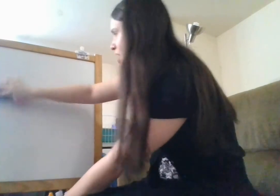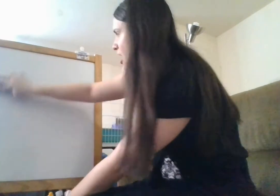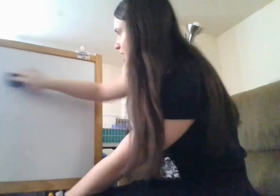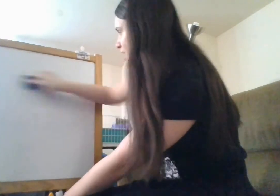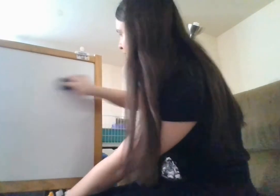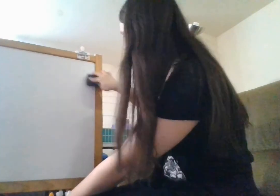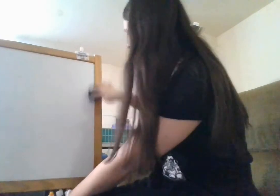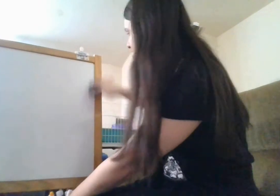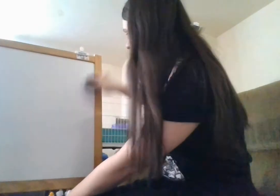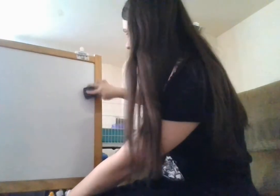got